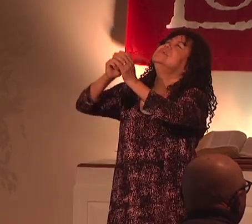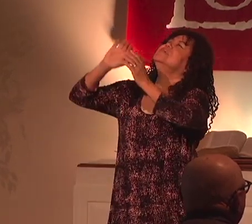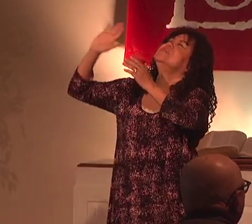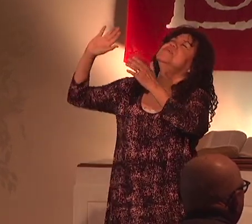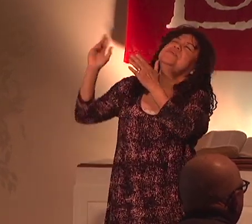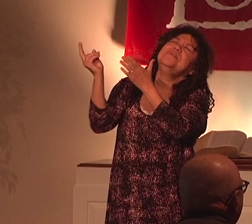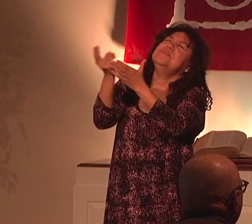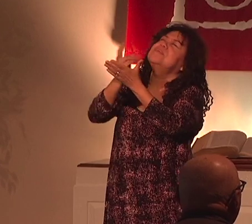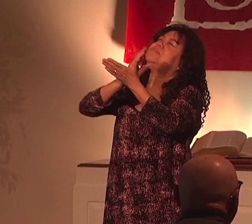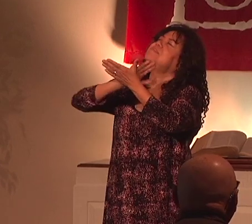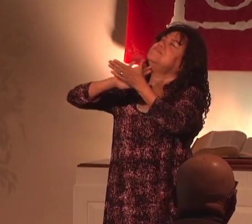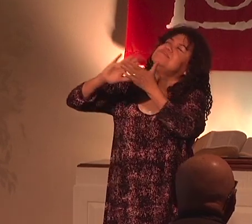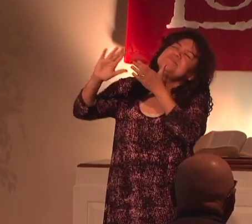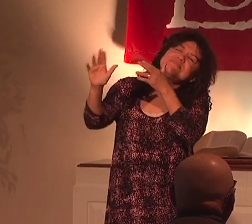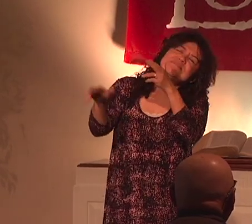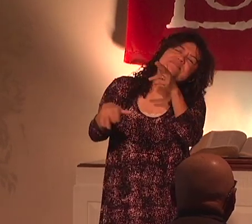holy name.